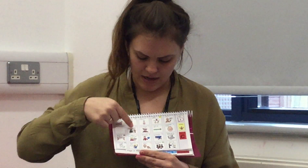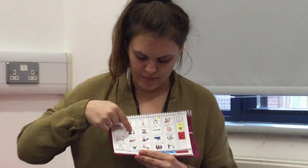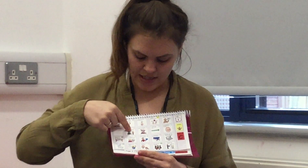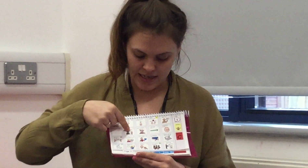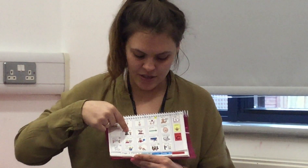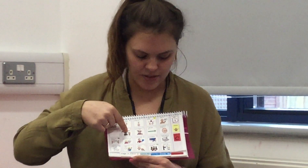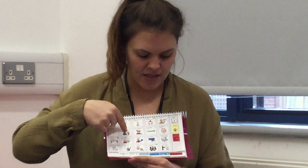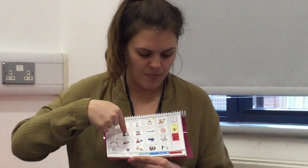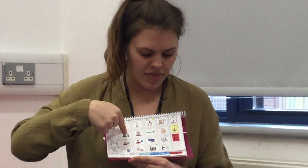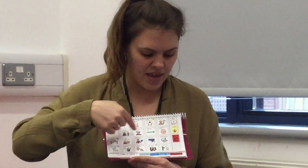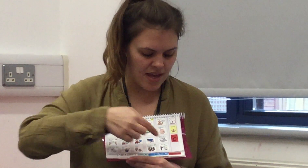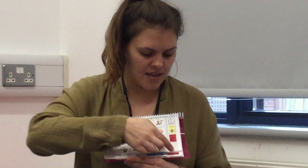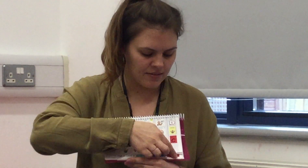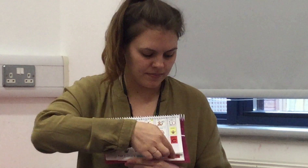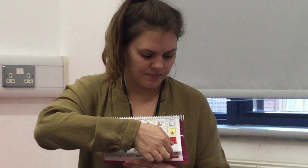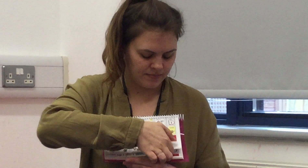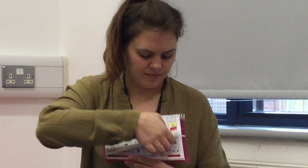I'm telling you something.